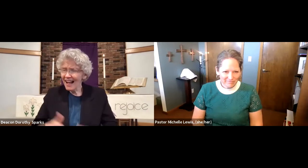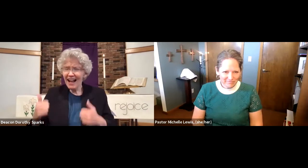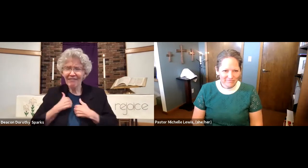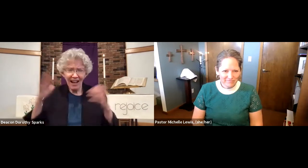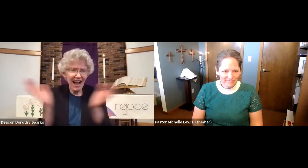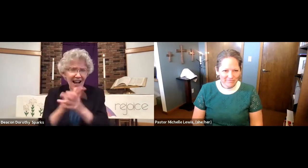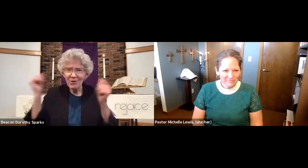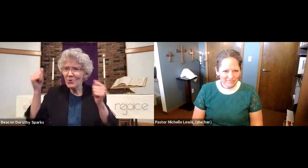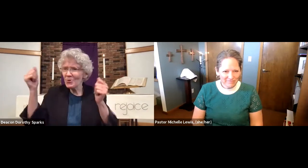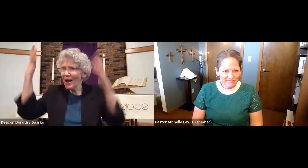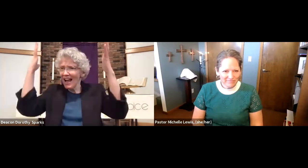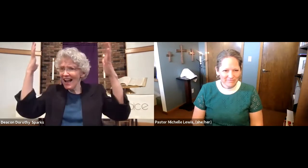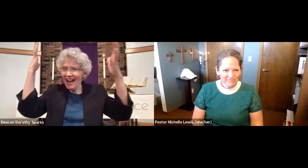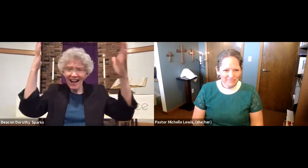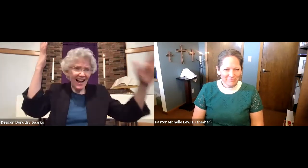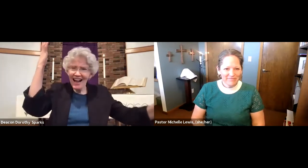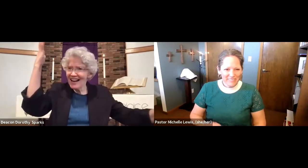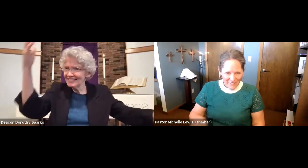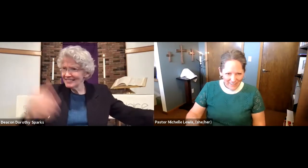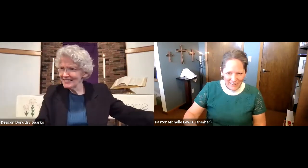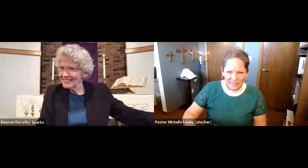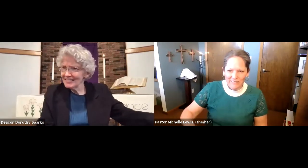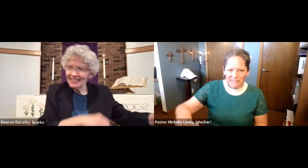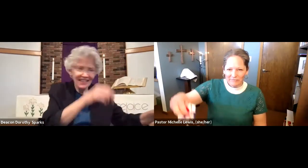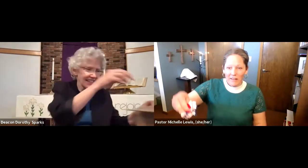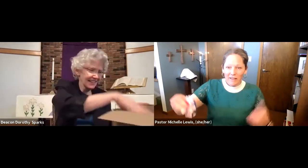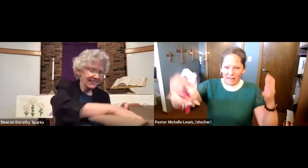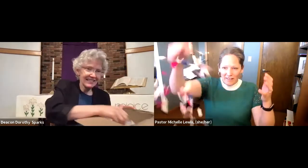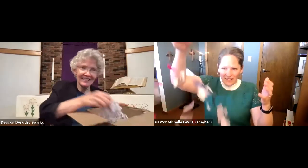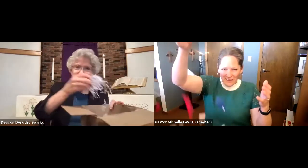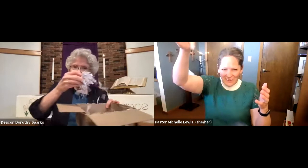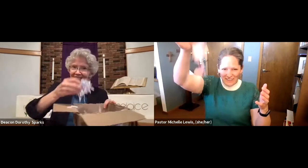Congregation, Christ is risen indeed. Alleluia.